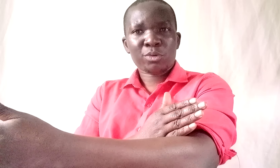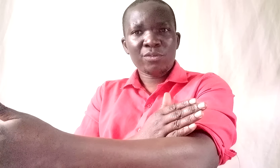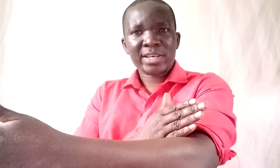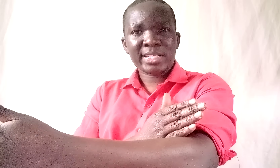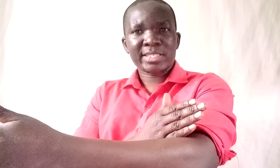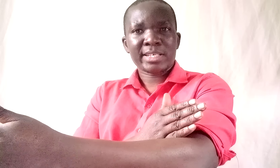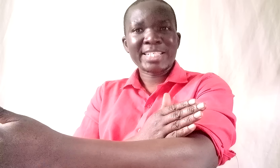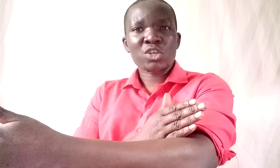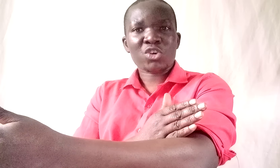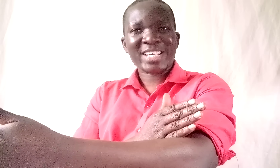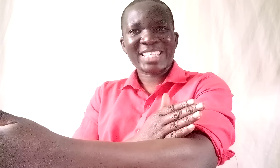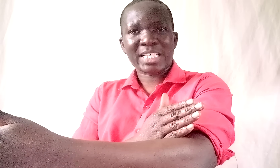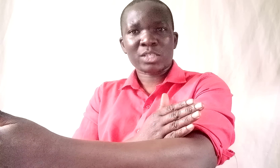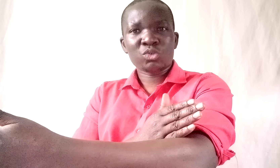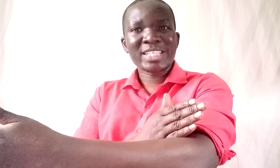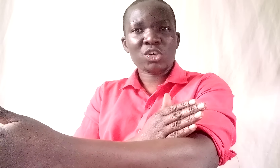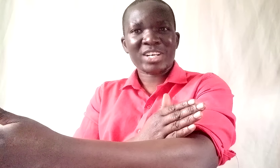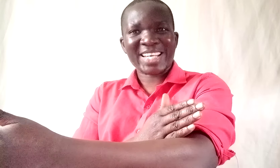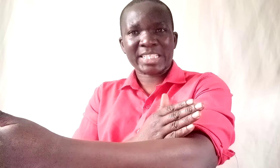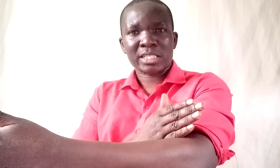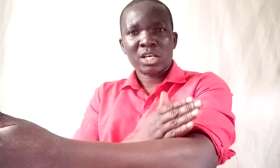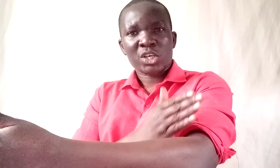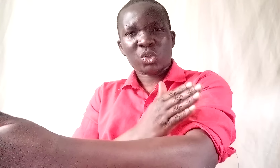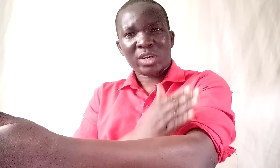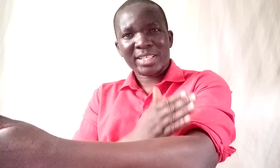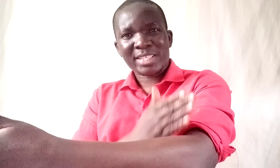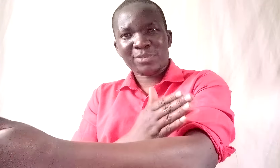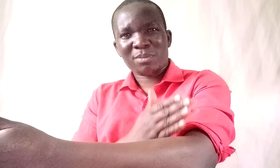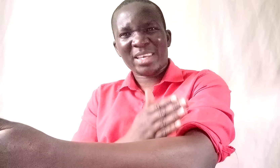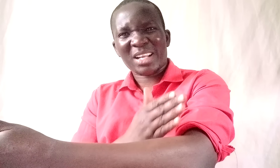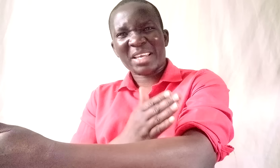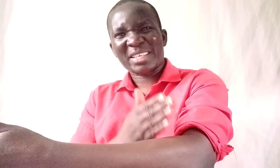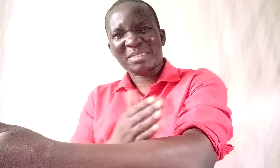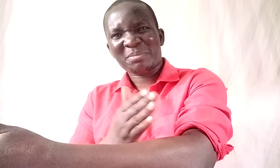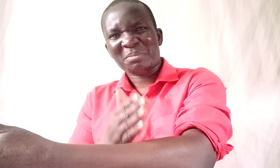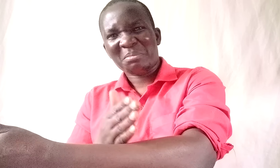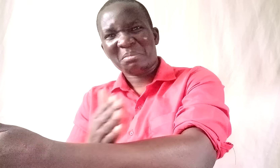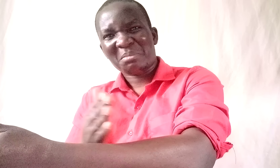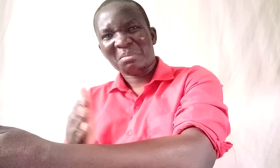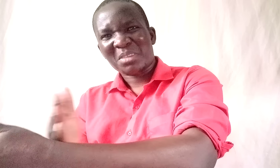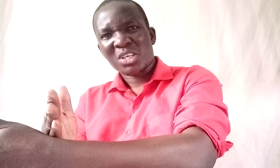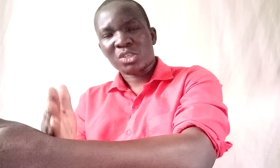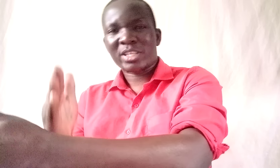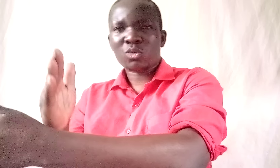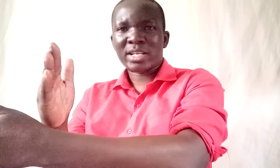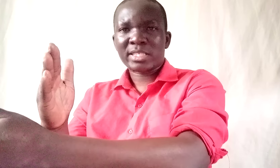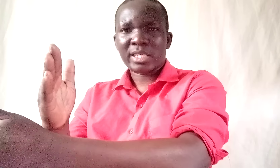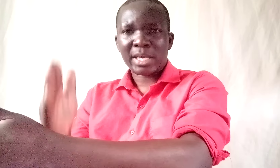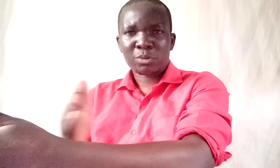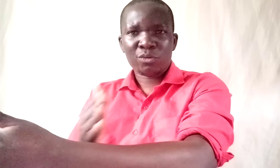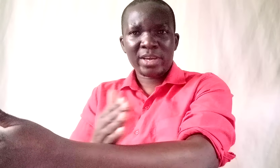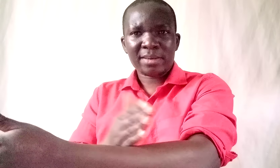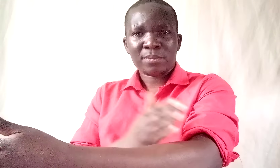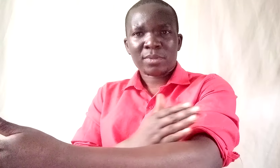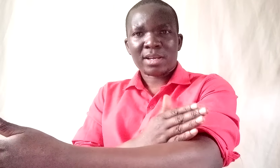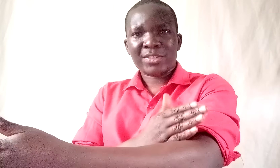improving is deteriorating, to deteriorate. So it starts from here like this. So this one is improving and this